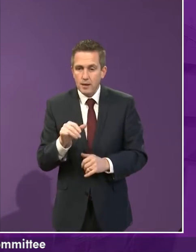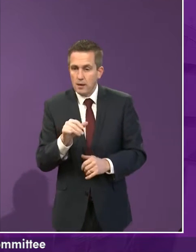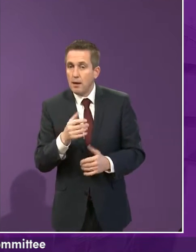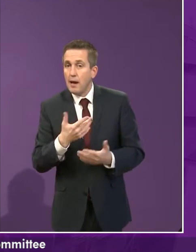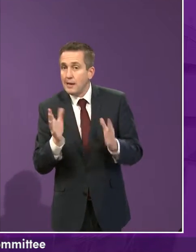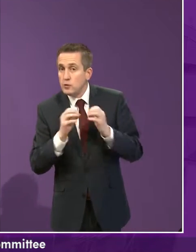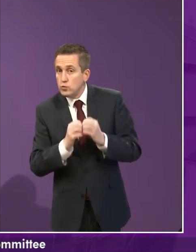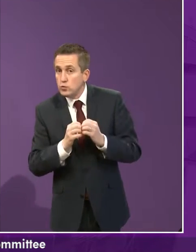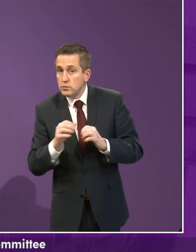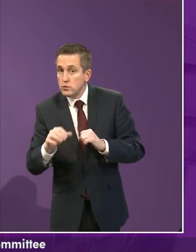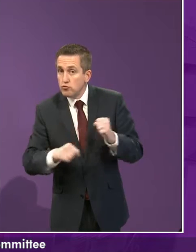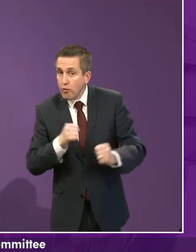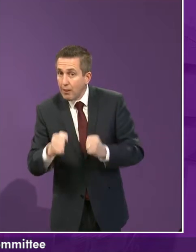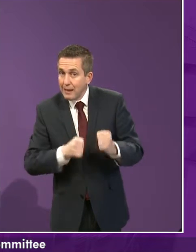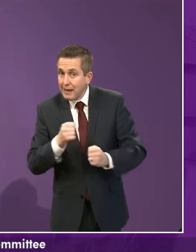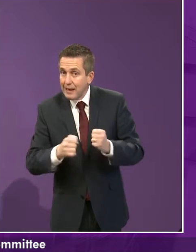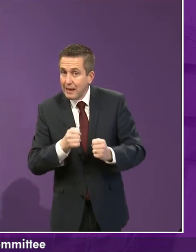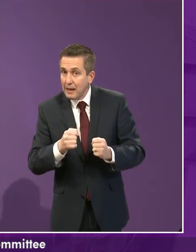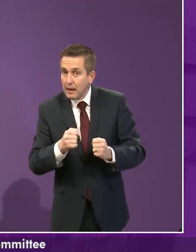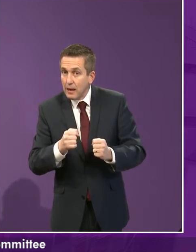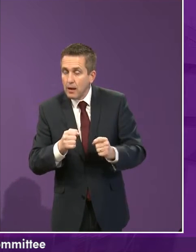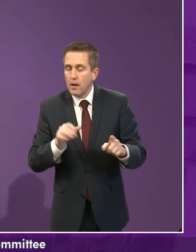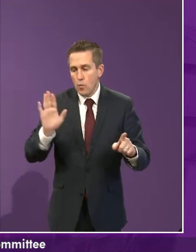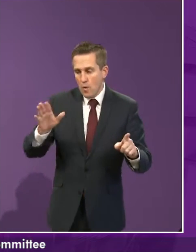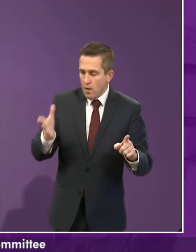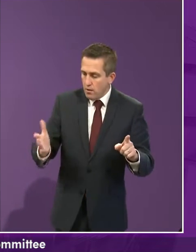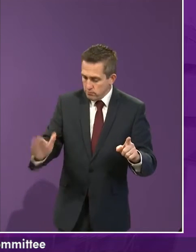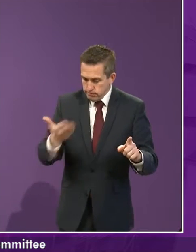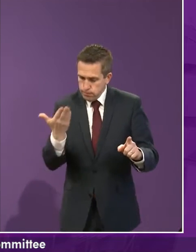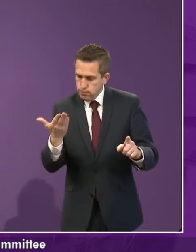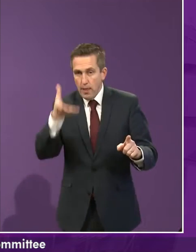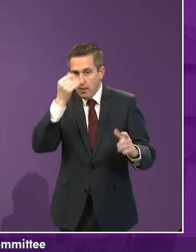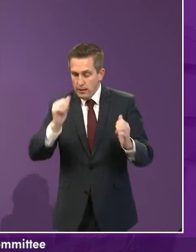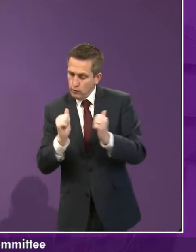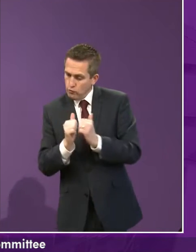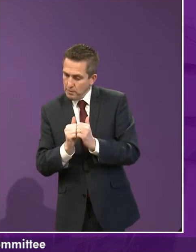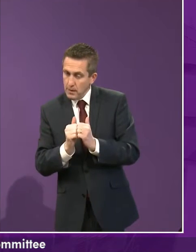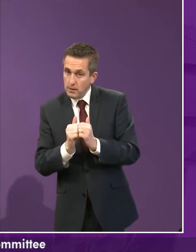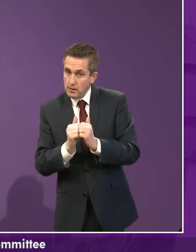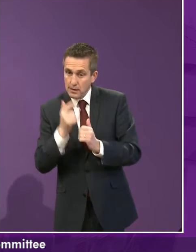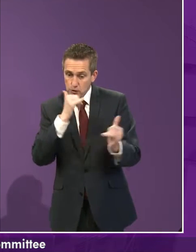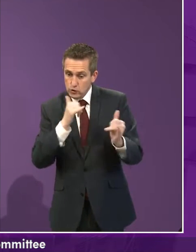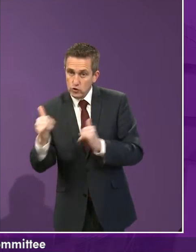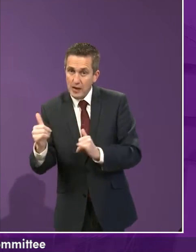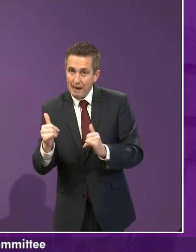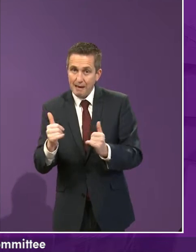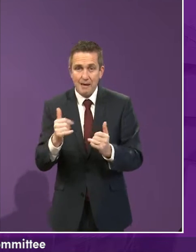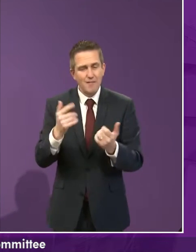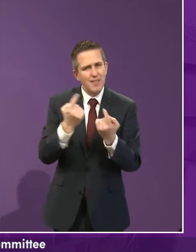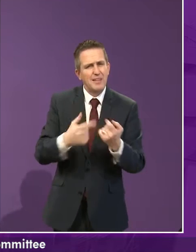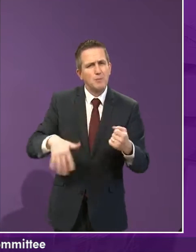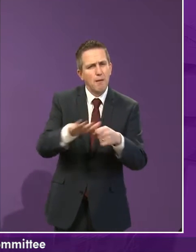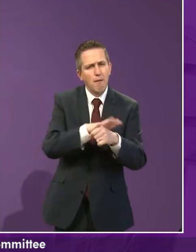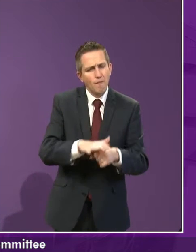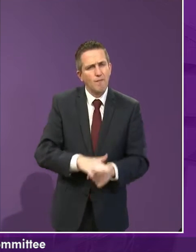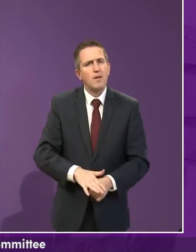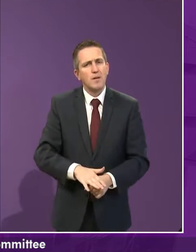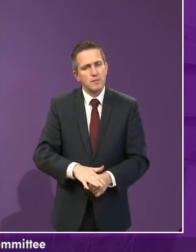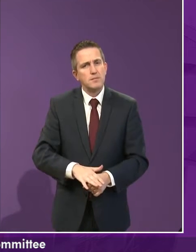well, again, the learning agreement and support is checked, and any issues are noted. So